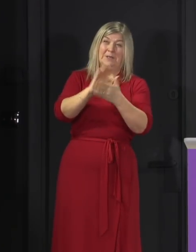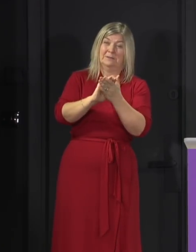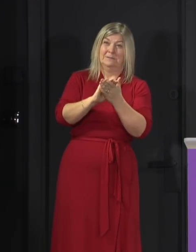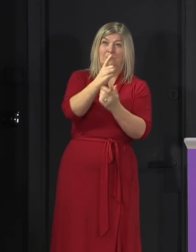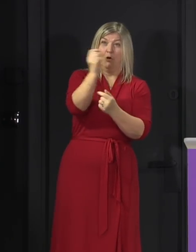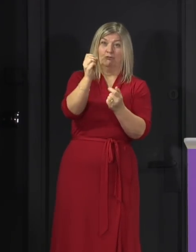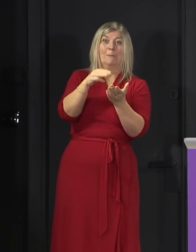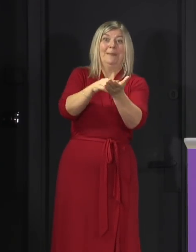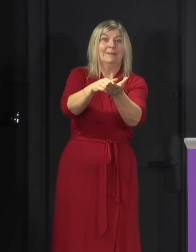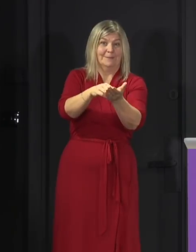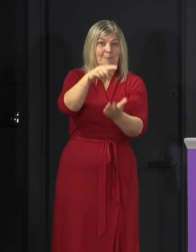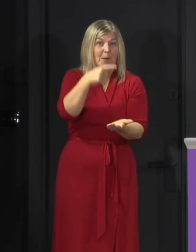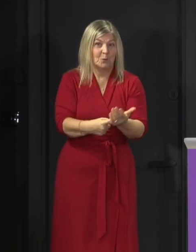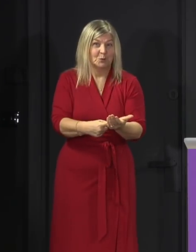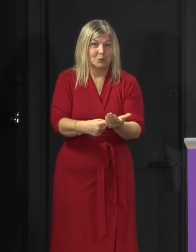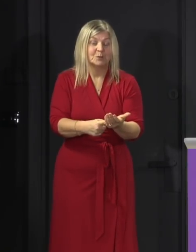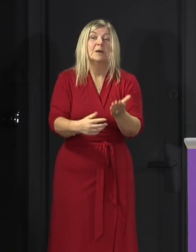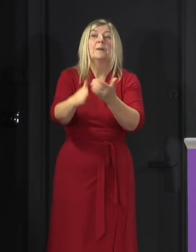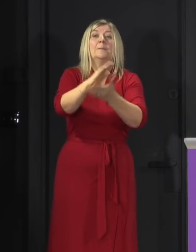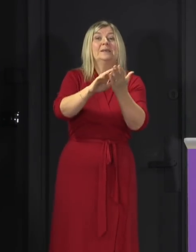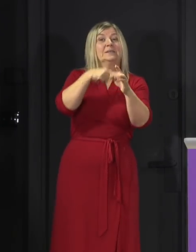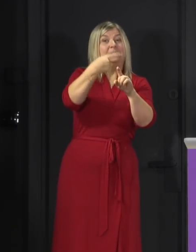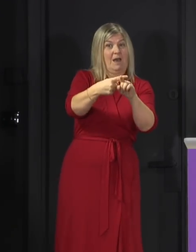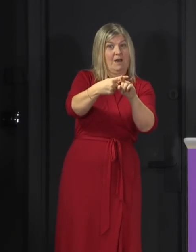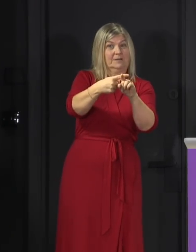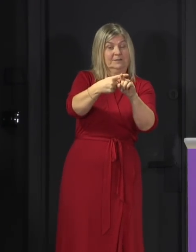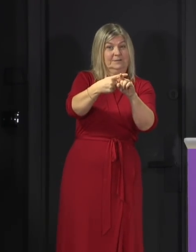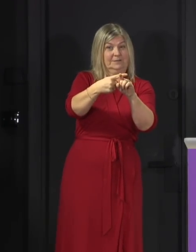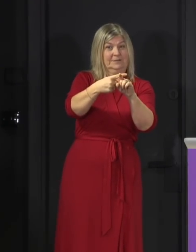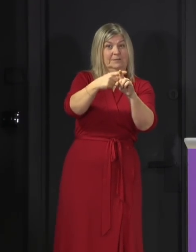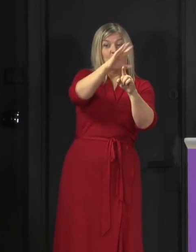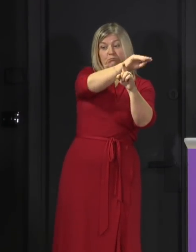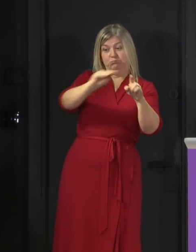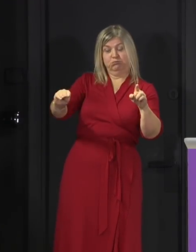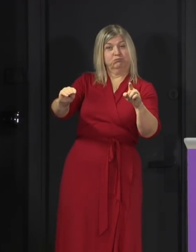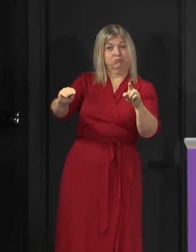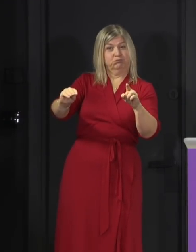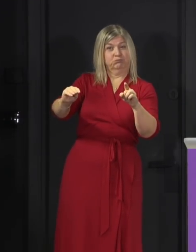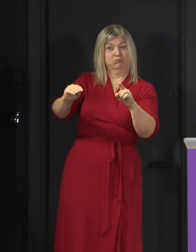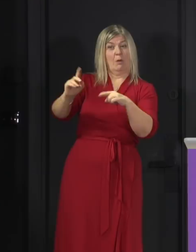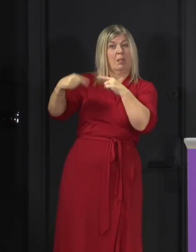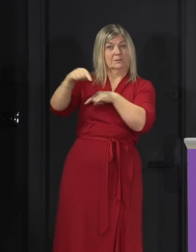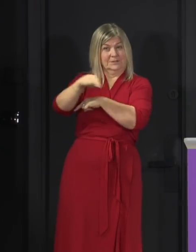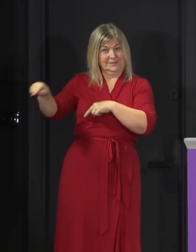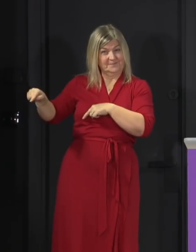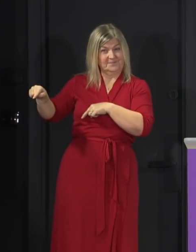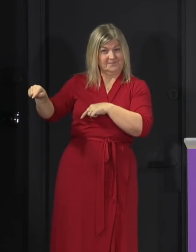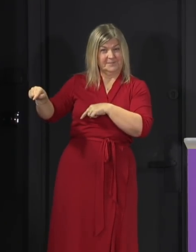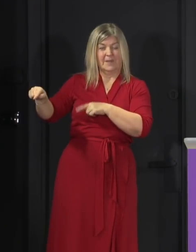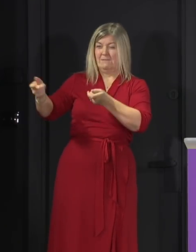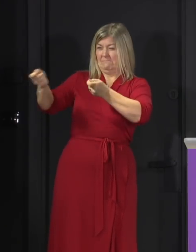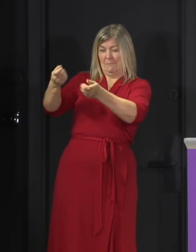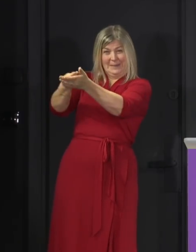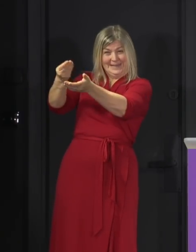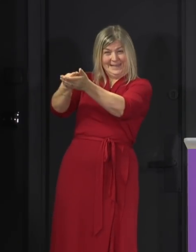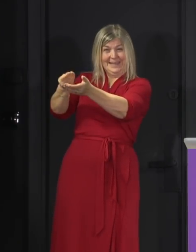what would happen is that the tax from that would flow initially to the Treasury. And then the way the fiscal framework operates, it